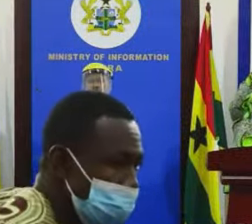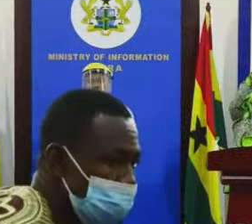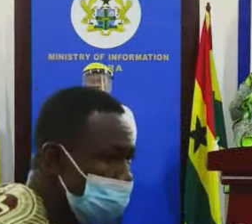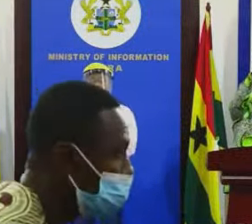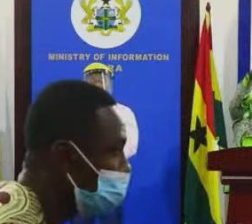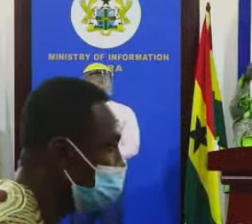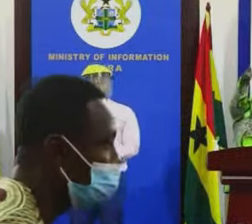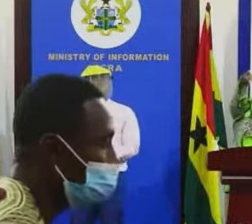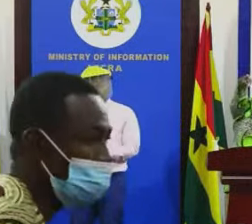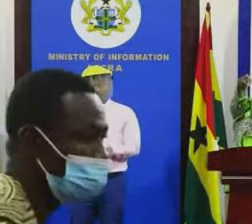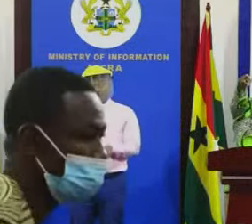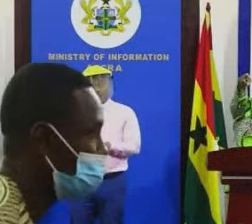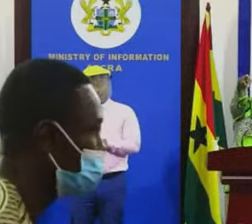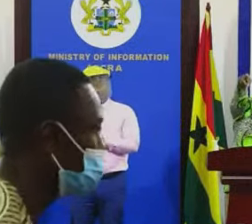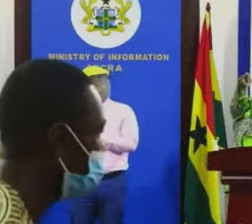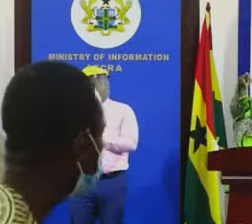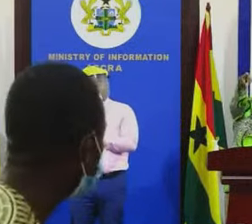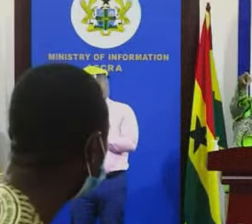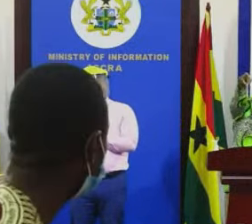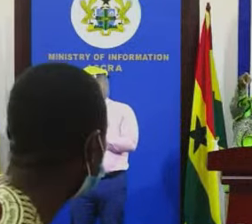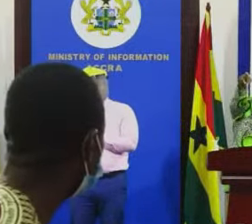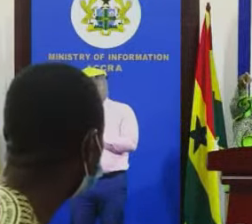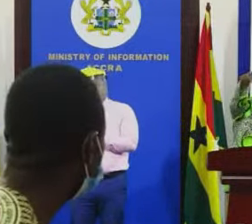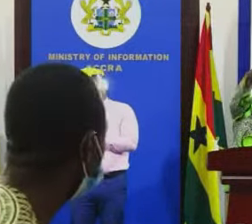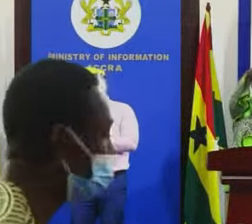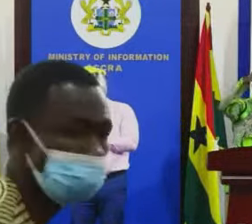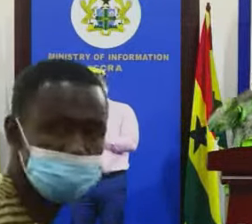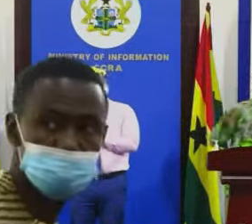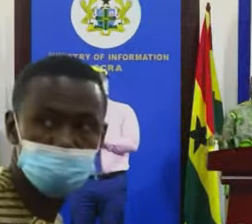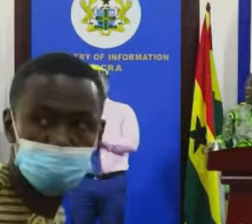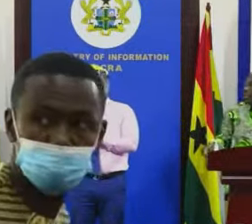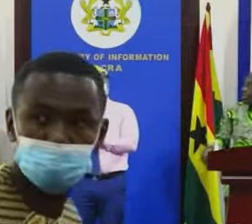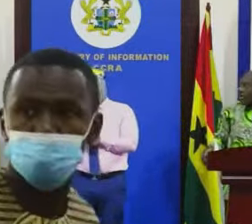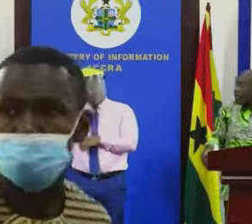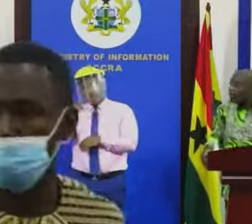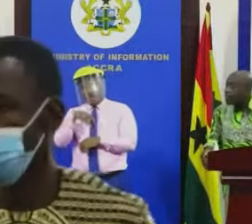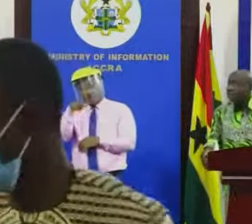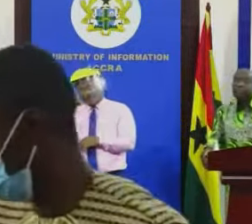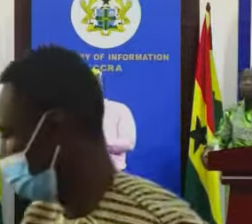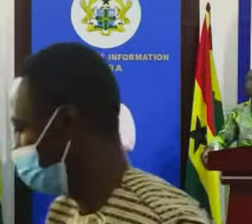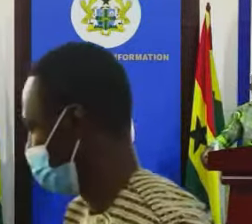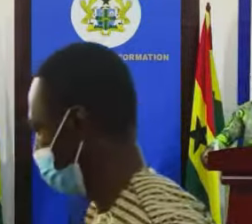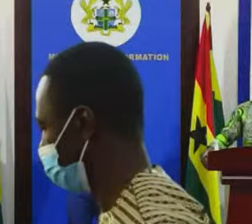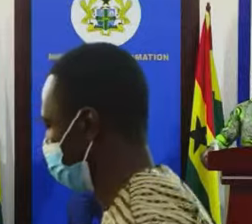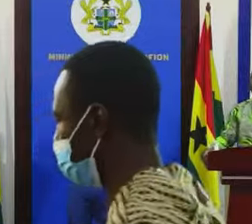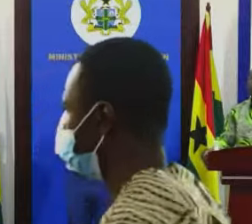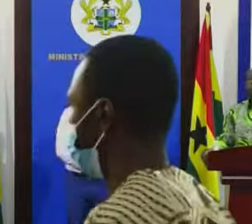give the final one to Sarah after this gentleman. So gentlemen, you have the final question and then I'll give the final word to Sarah.